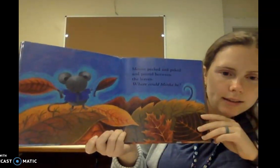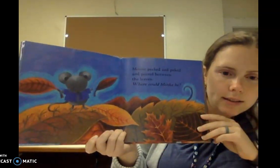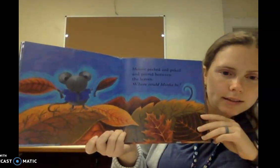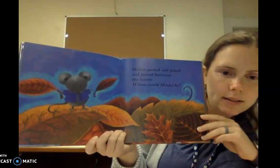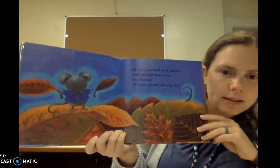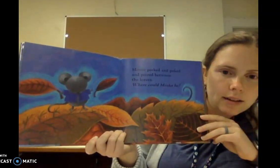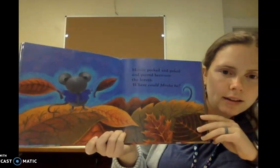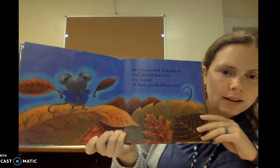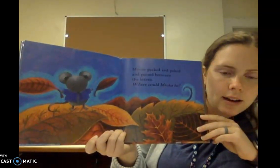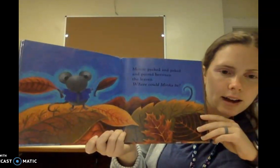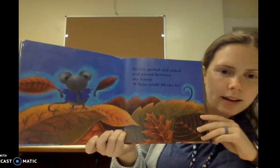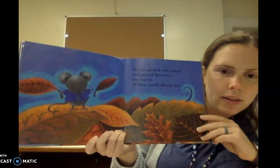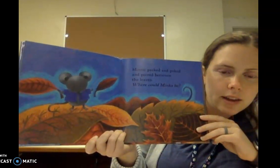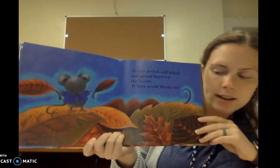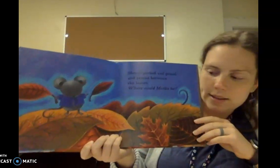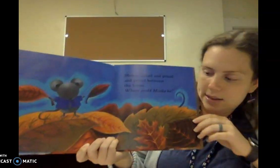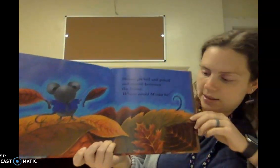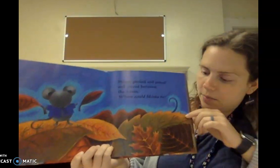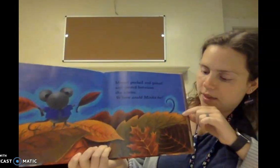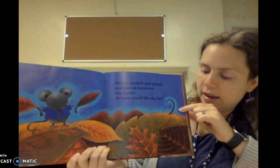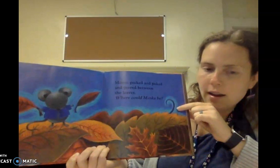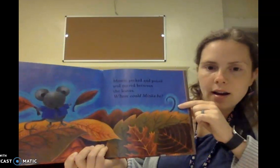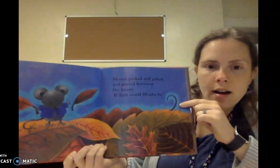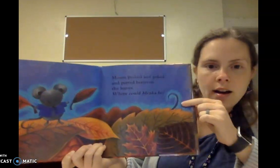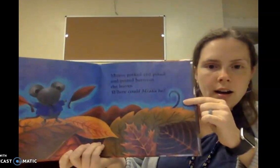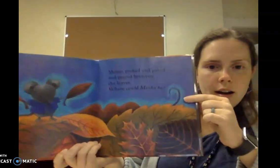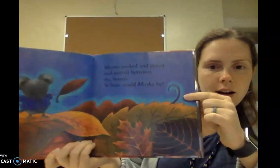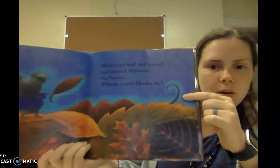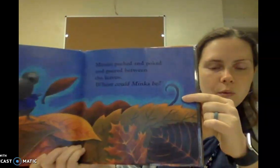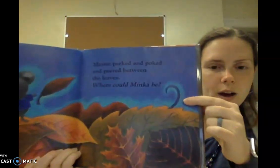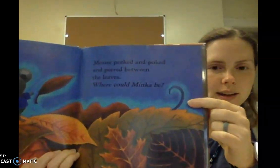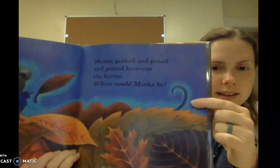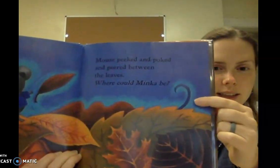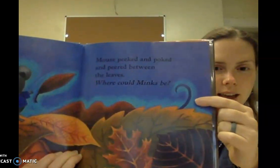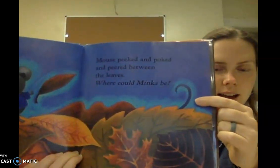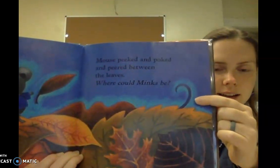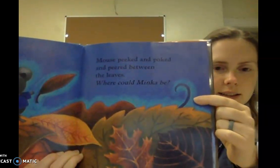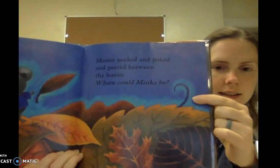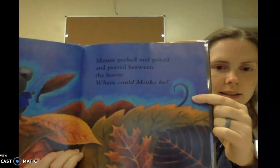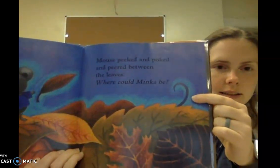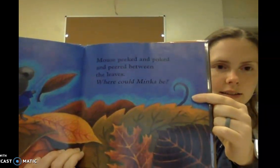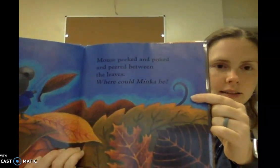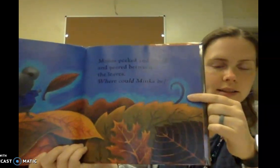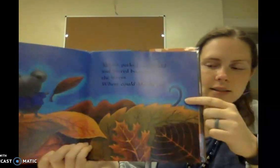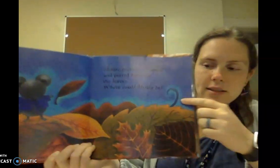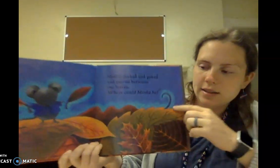is? I think I see something. What is that?